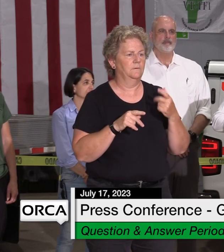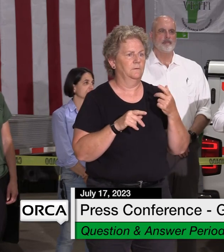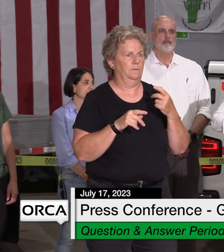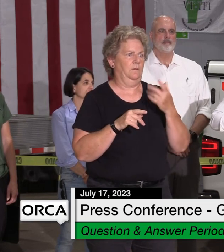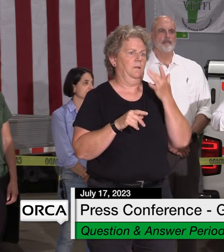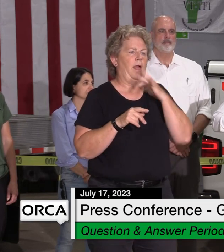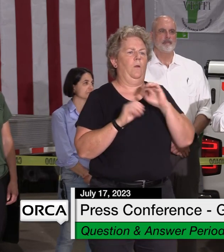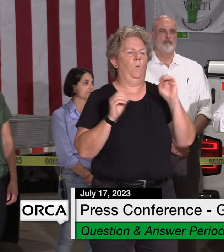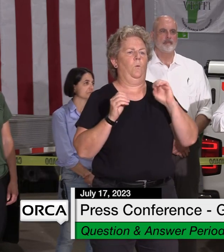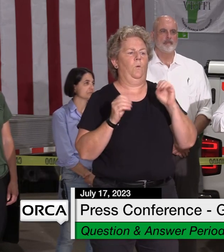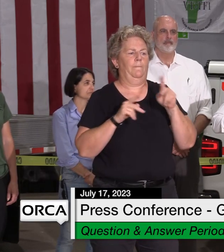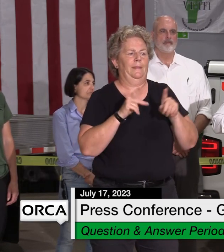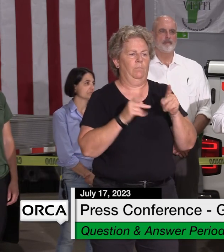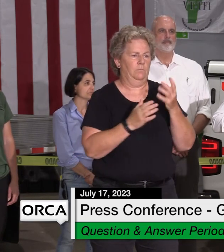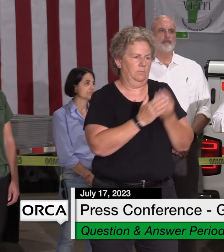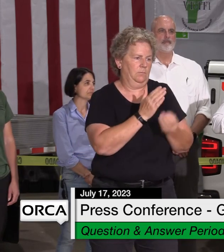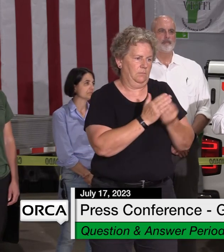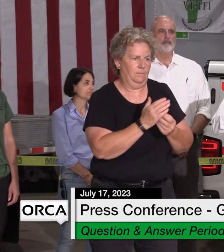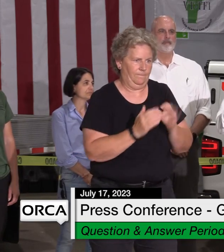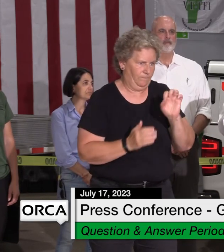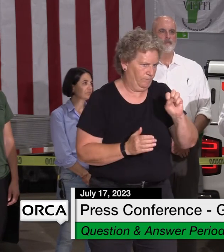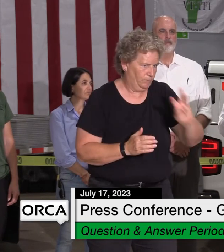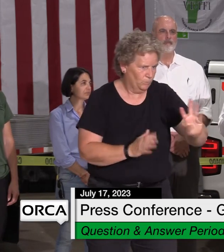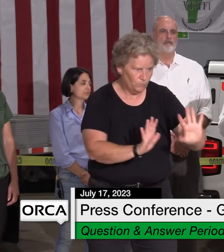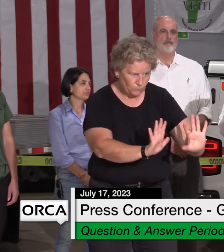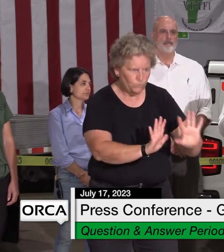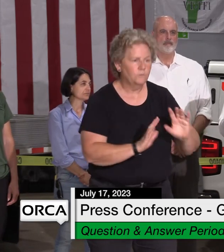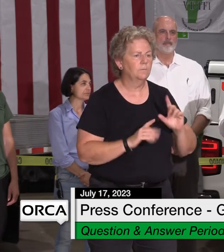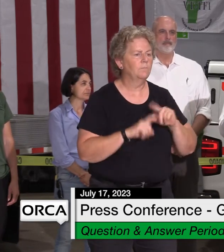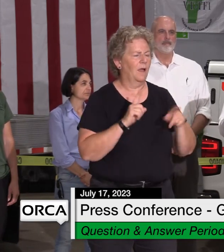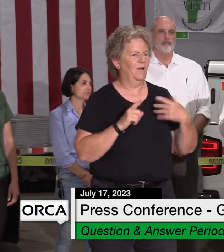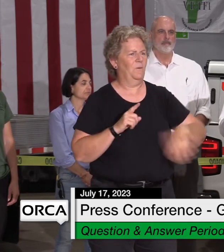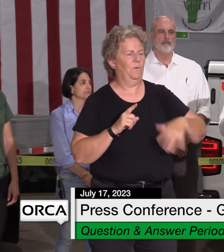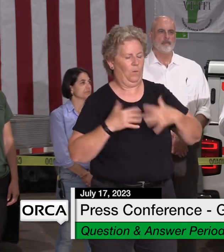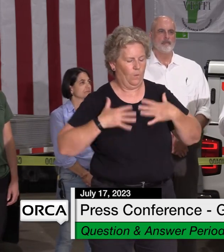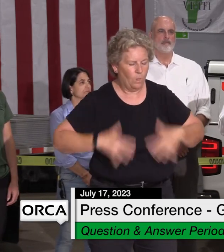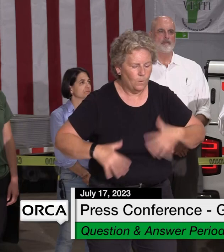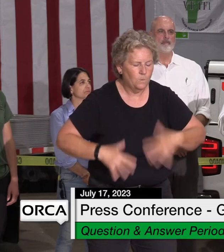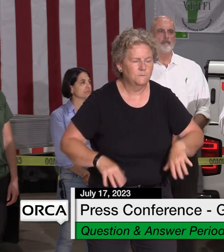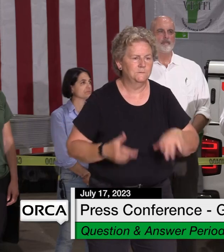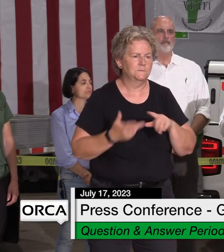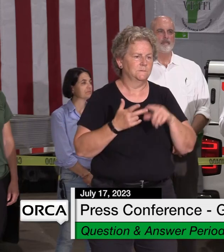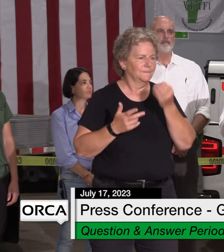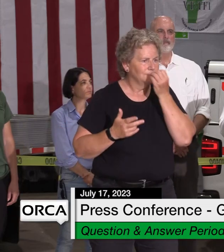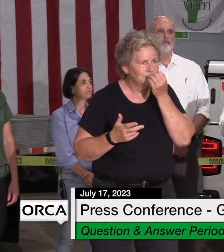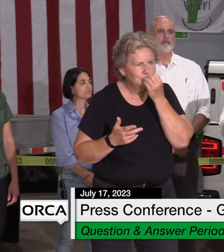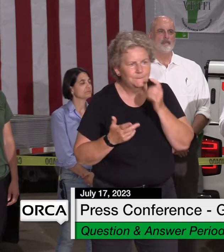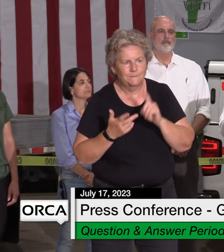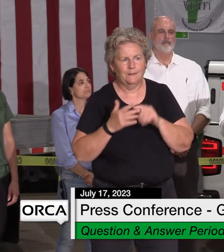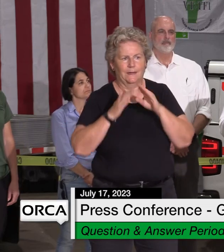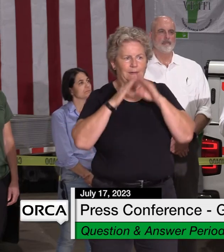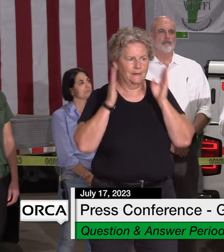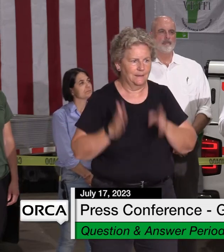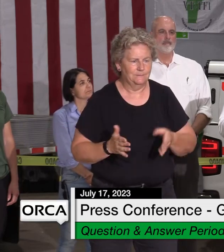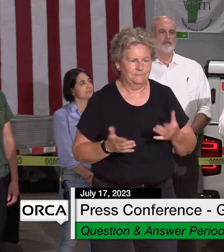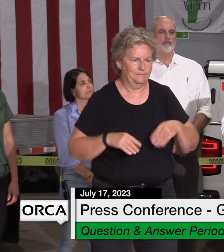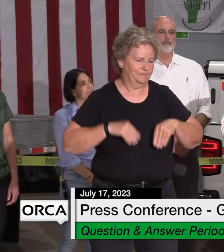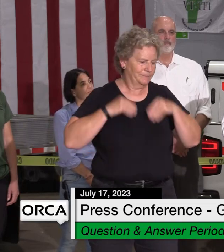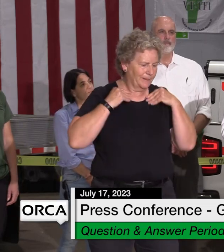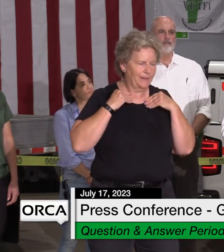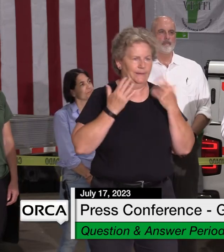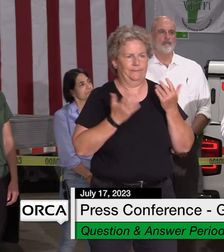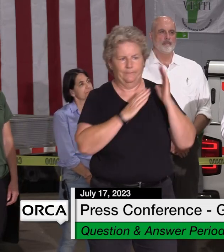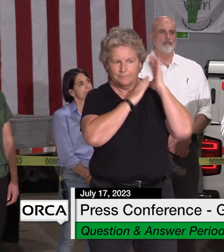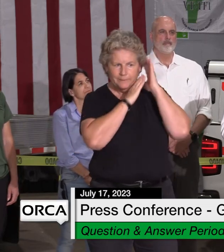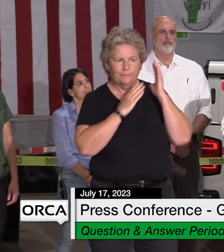it means making sure transportation is less of a contributor to the problem for the future, which is why we're building smarter and greener for the future. But it's